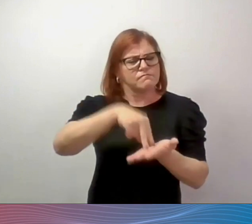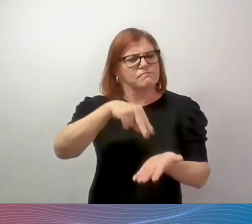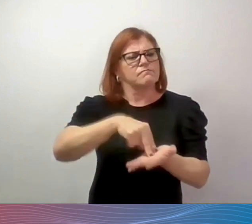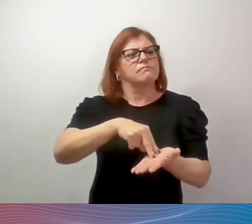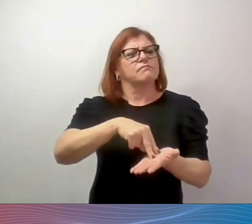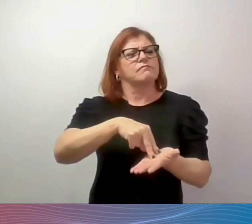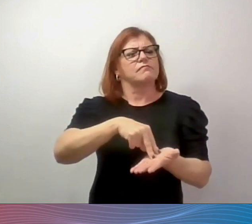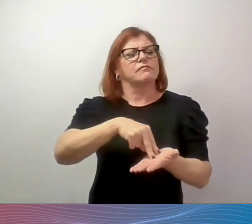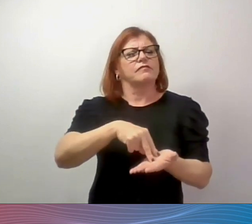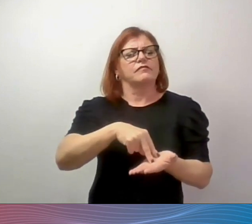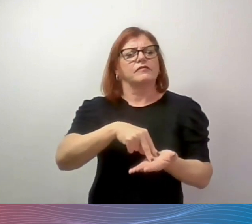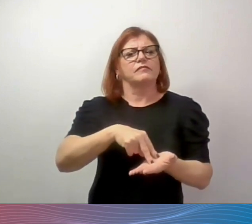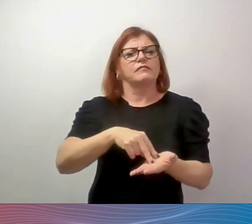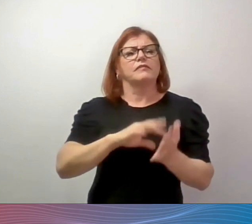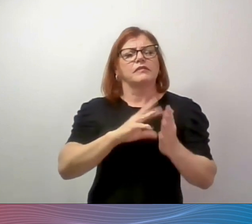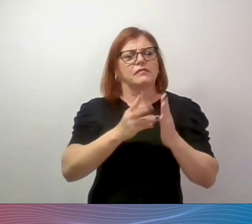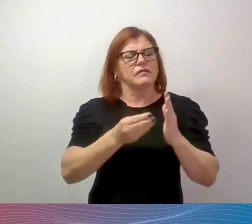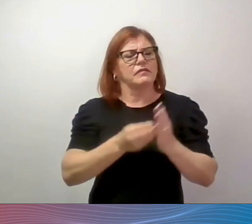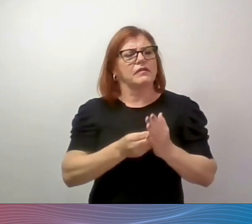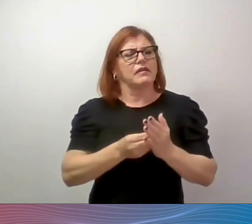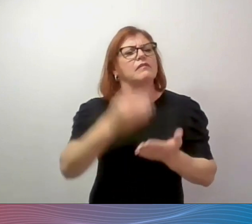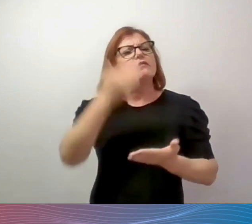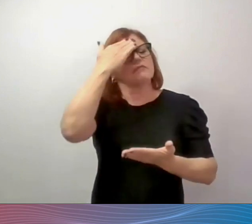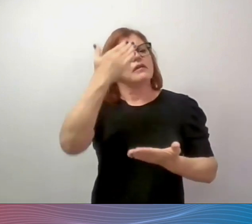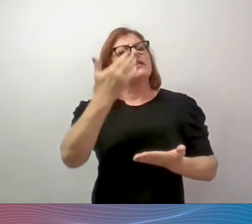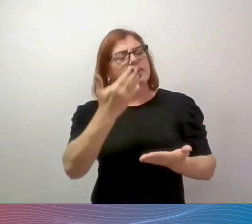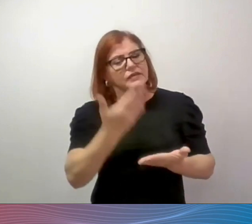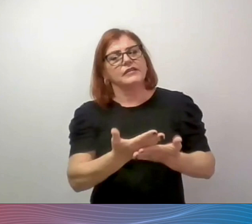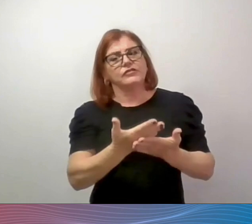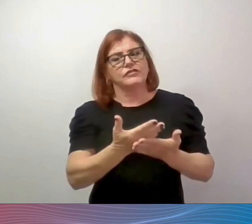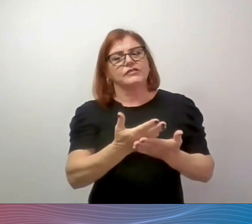Elas ganham confiança.